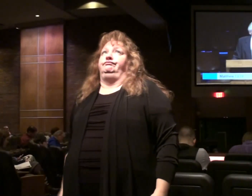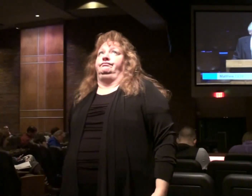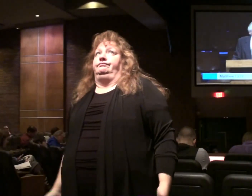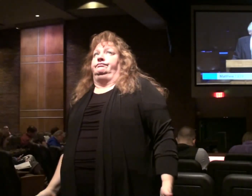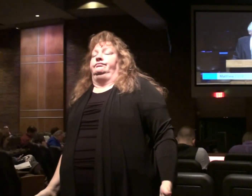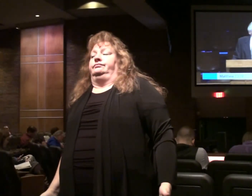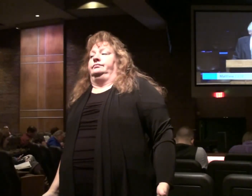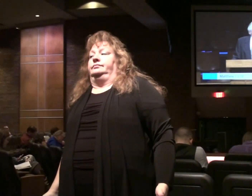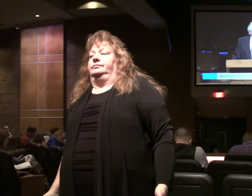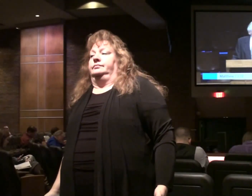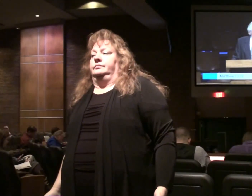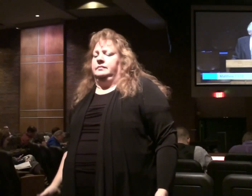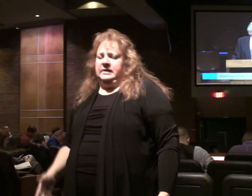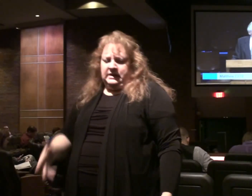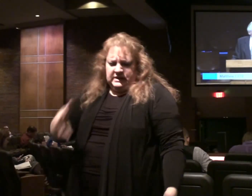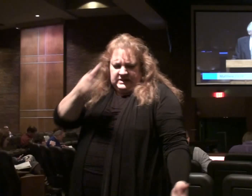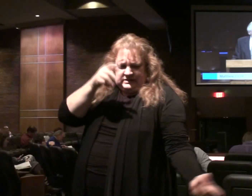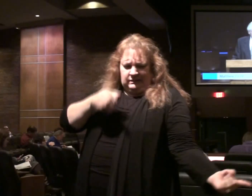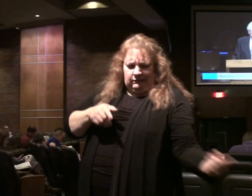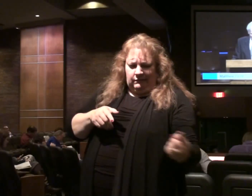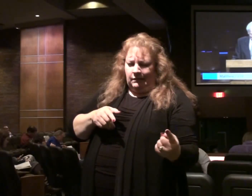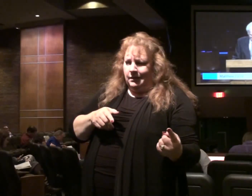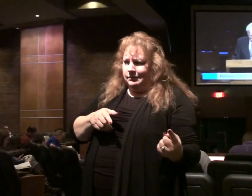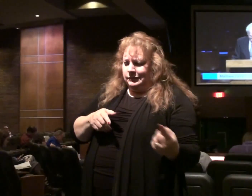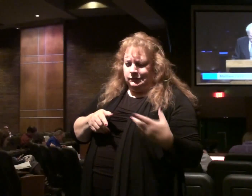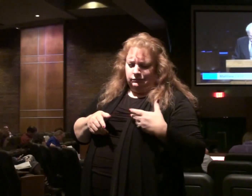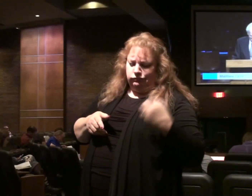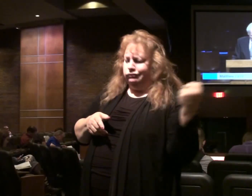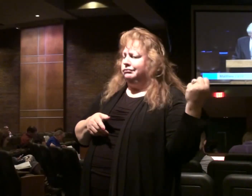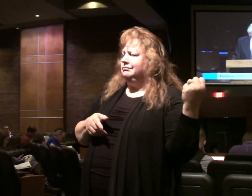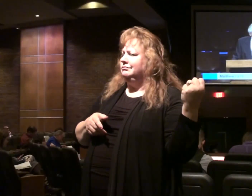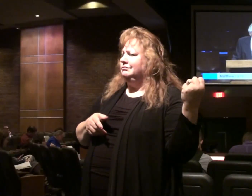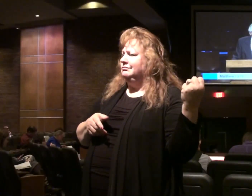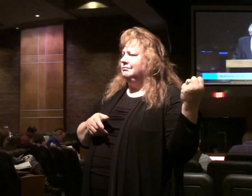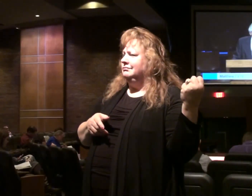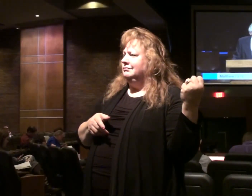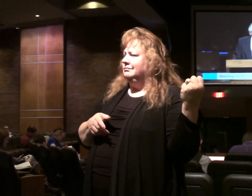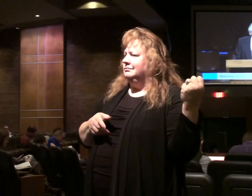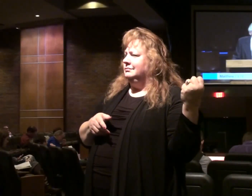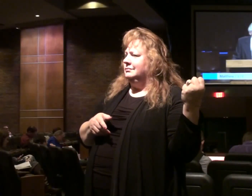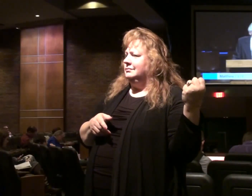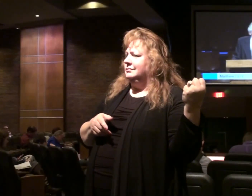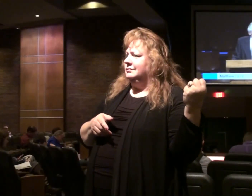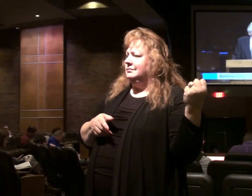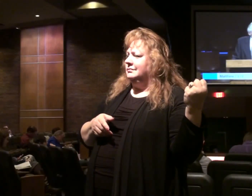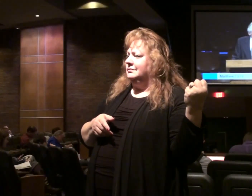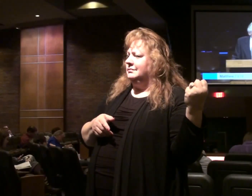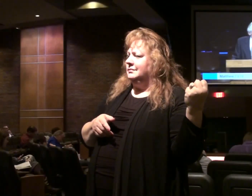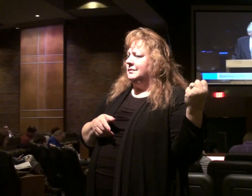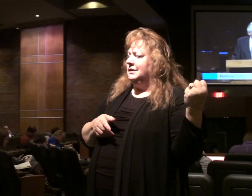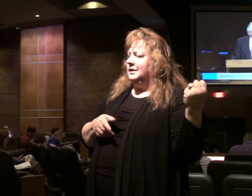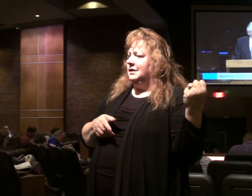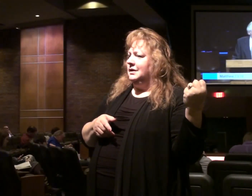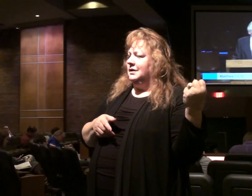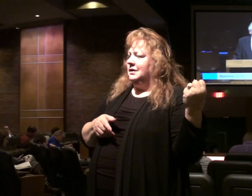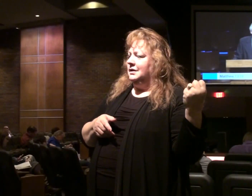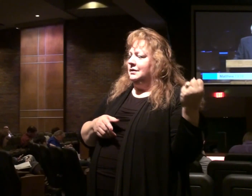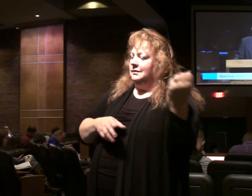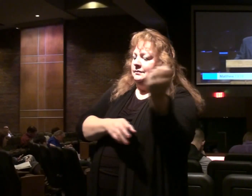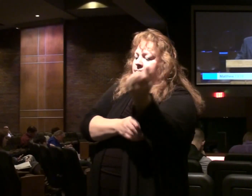the evil one comes and snatches away what has been sown in his heart. This is the one who was